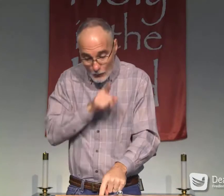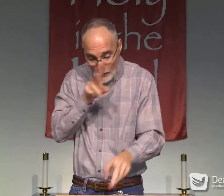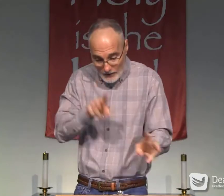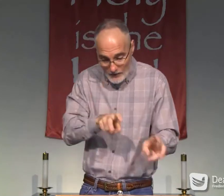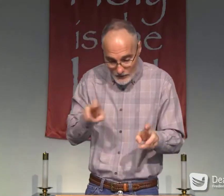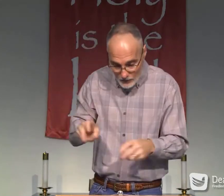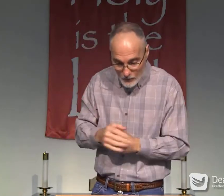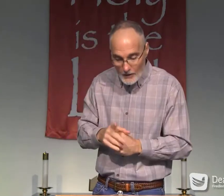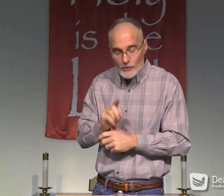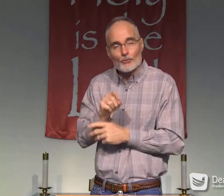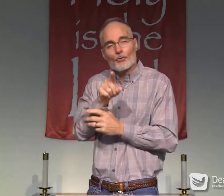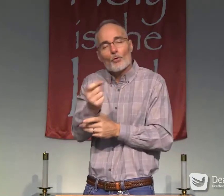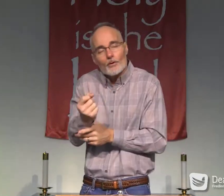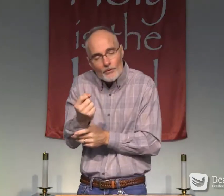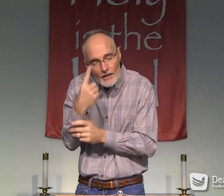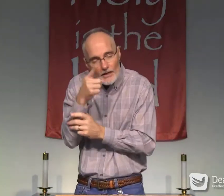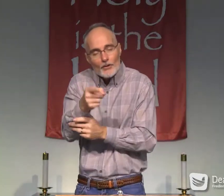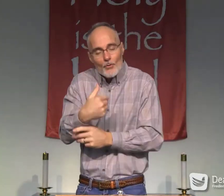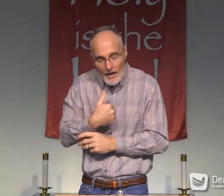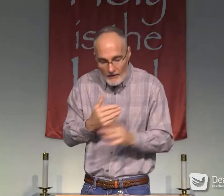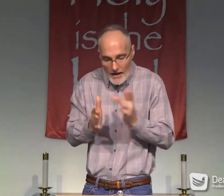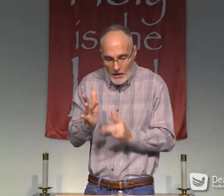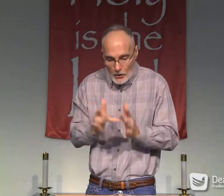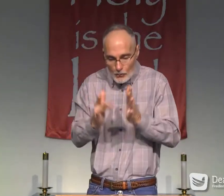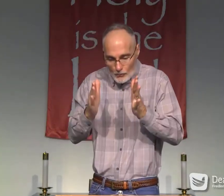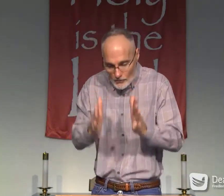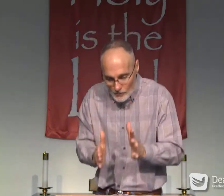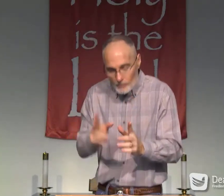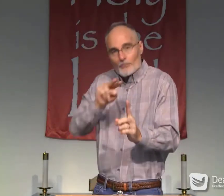Jesus' challenge here, the real issue,